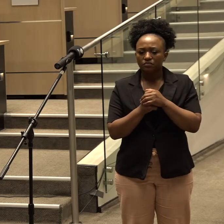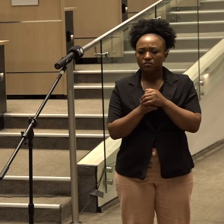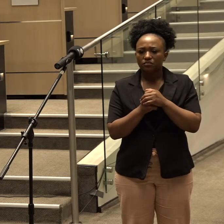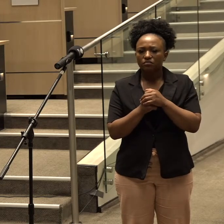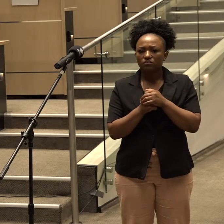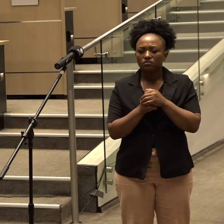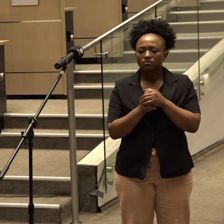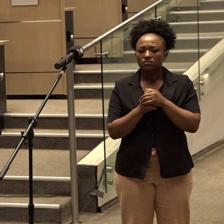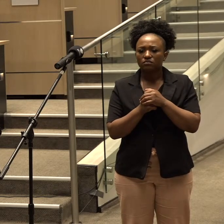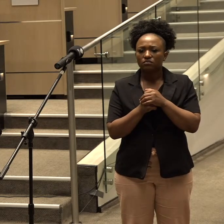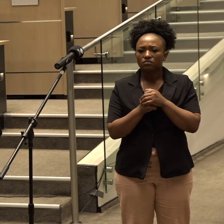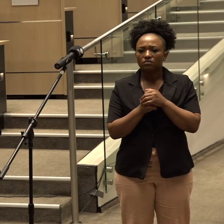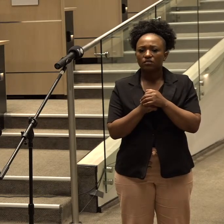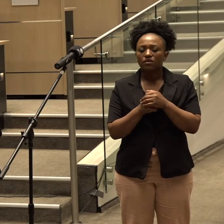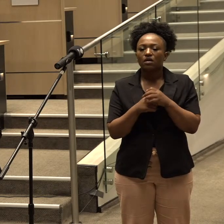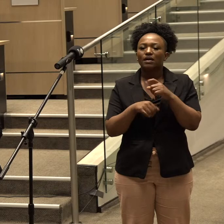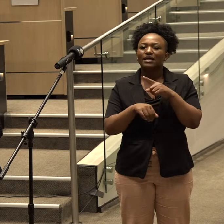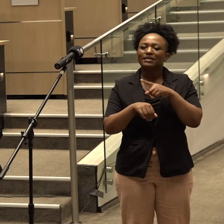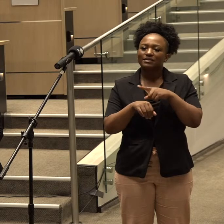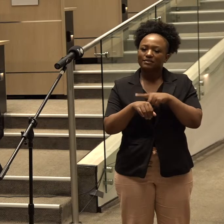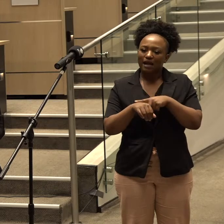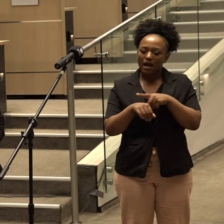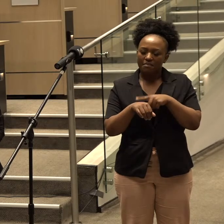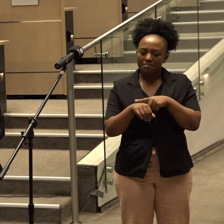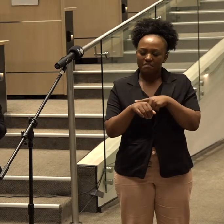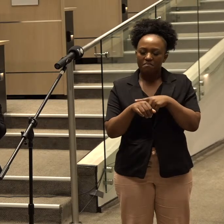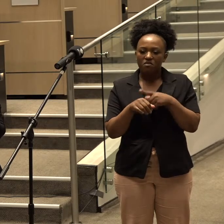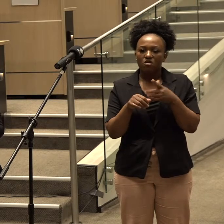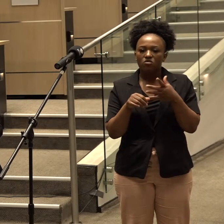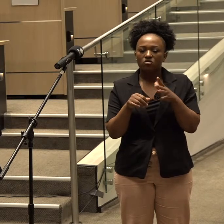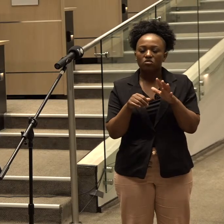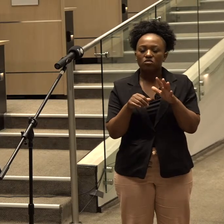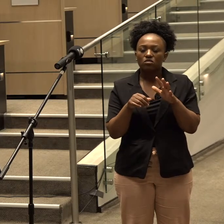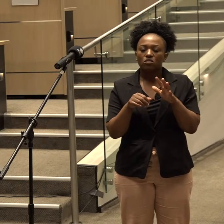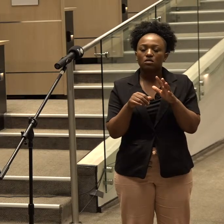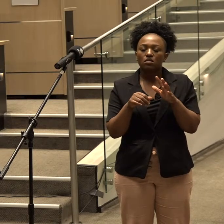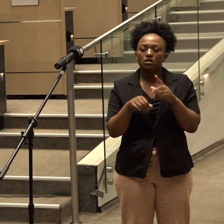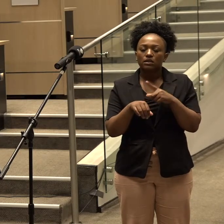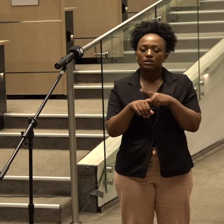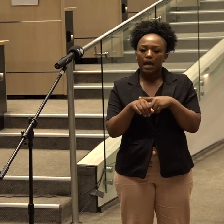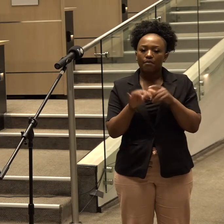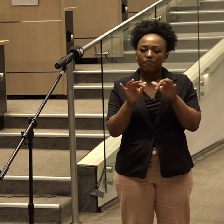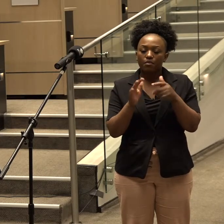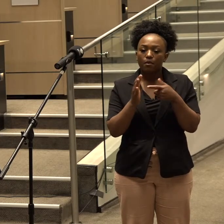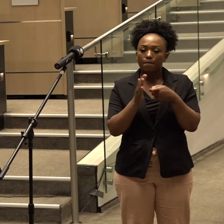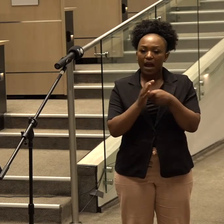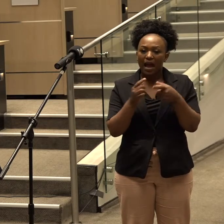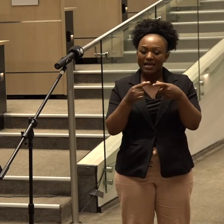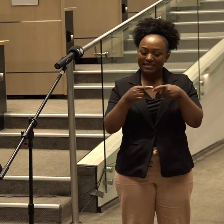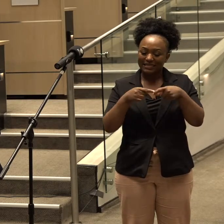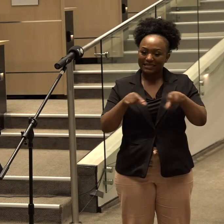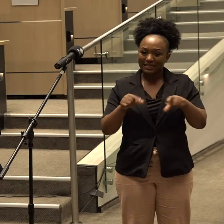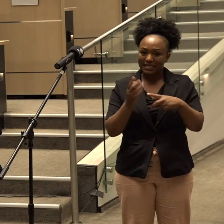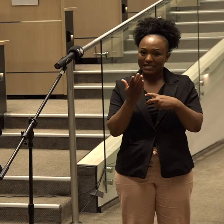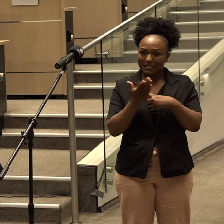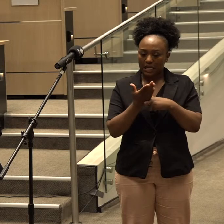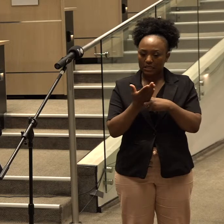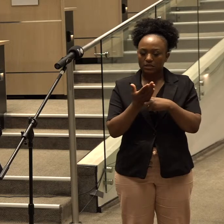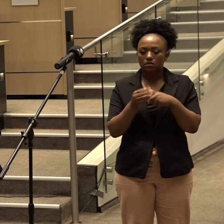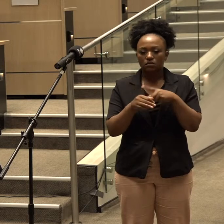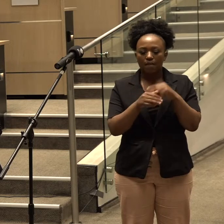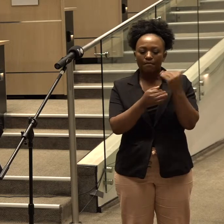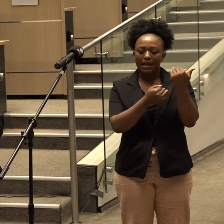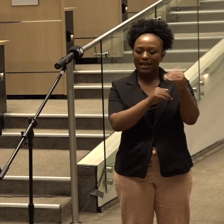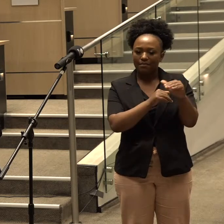the time for people to buy the trains and the T the tickets is very limited so what